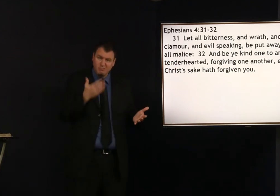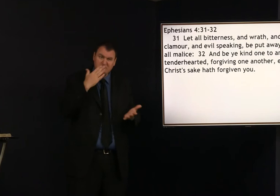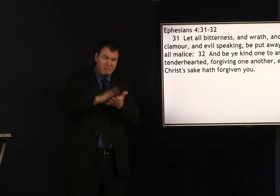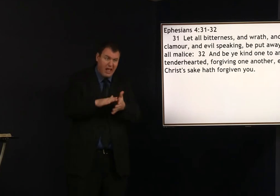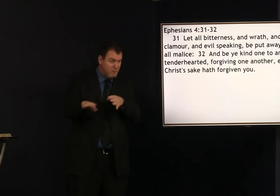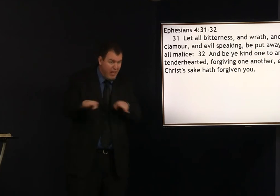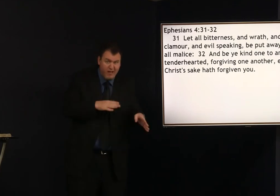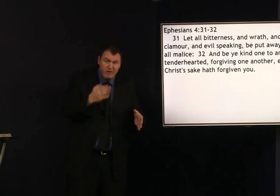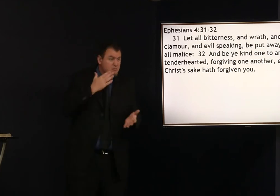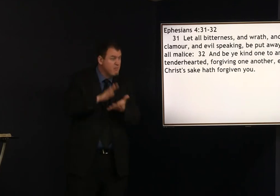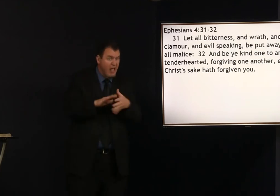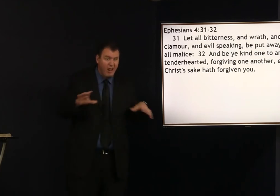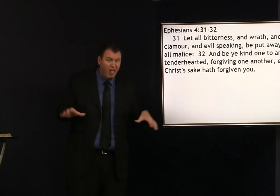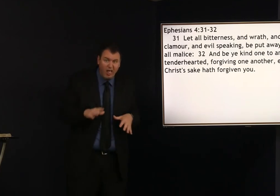bad behavior,